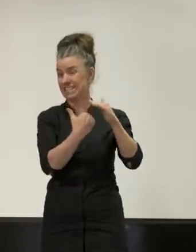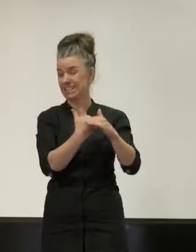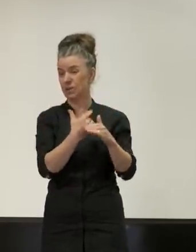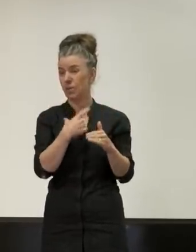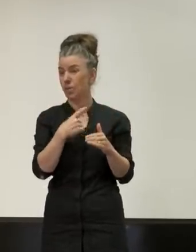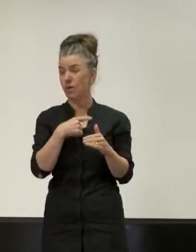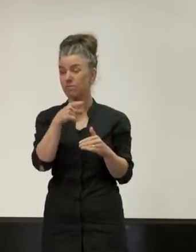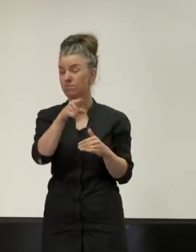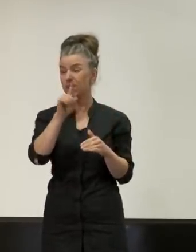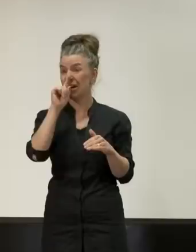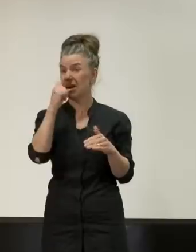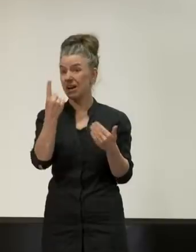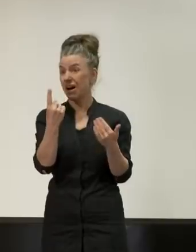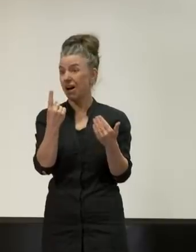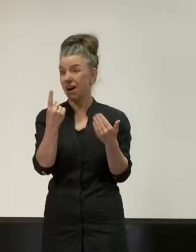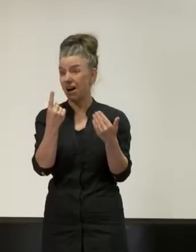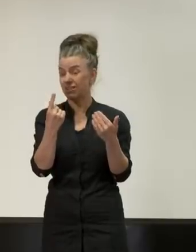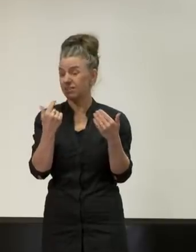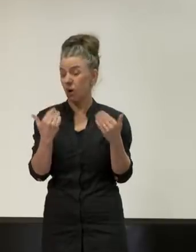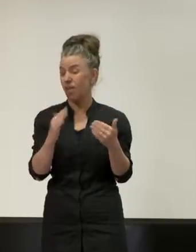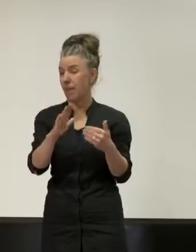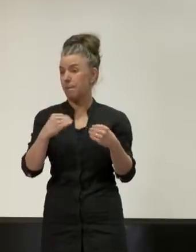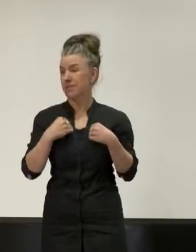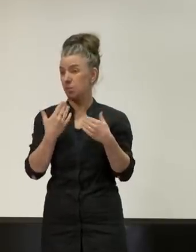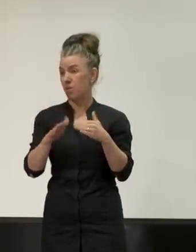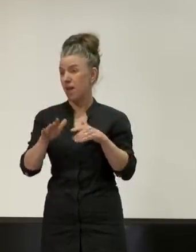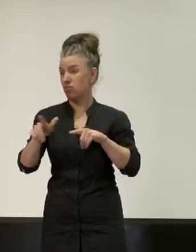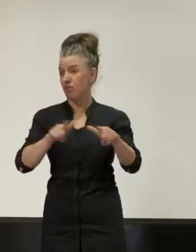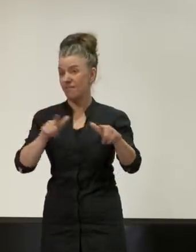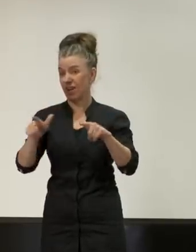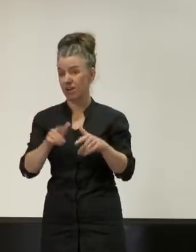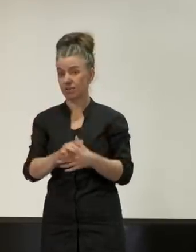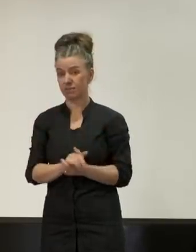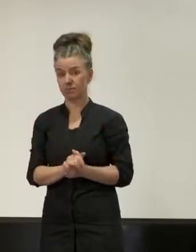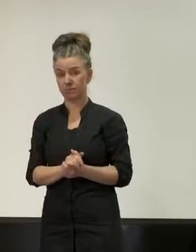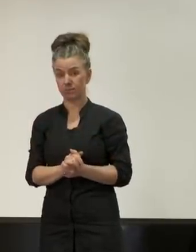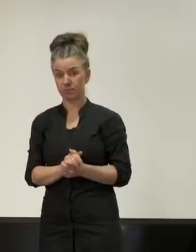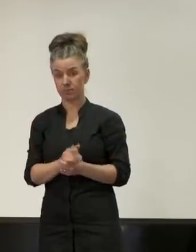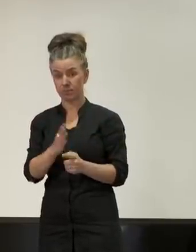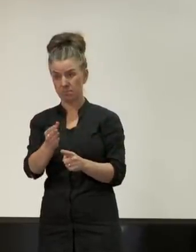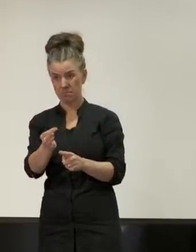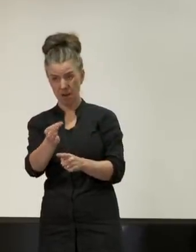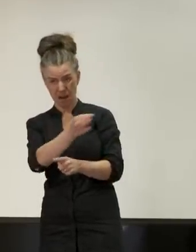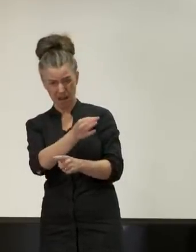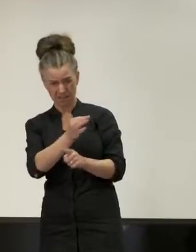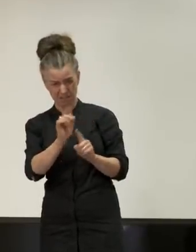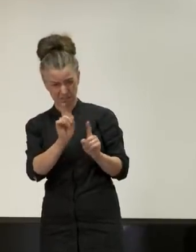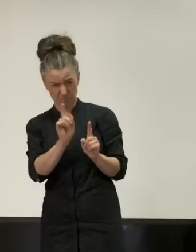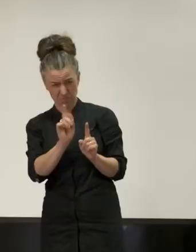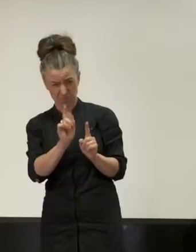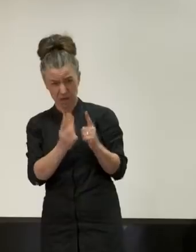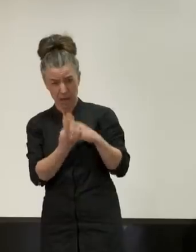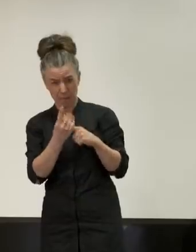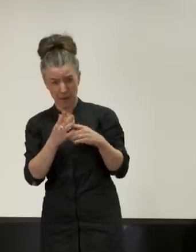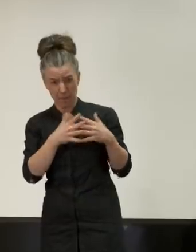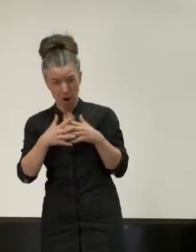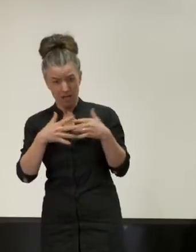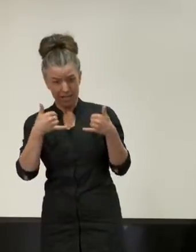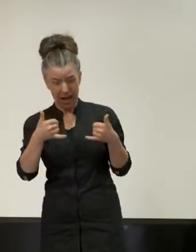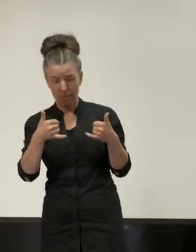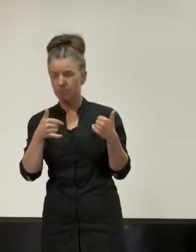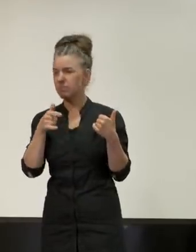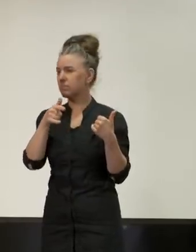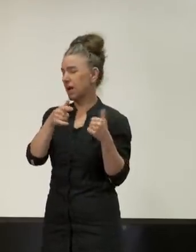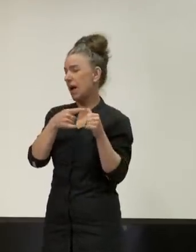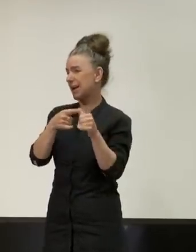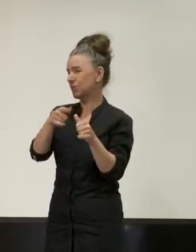unable to operate without the ability to travel. So the government's got it, and it's now... You would need to check with Minister Twyford where exactly it is in the system. Ben? That's the